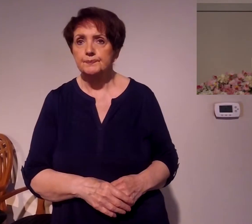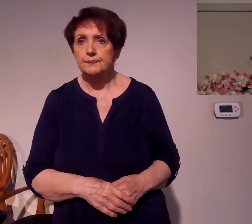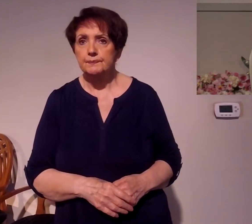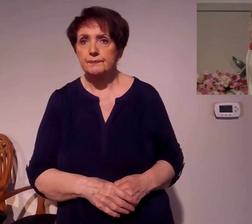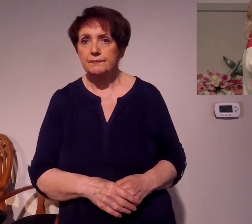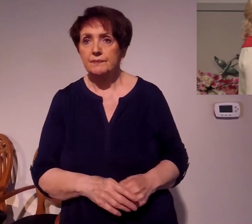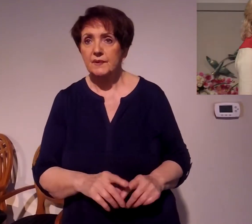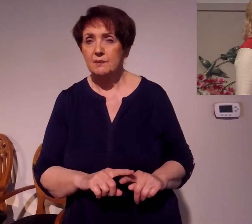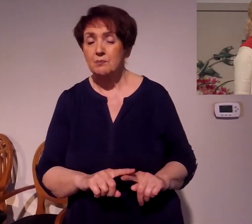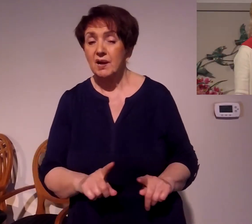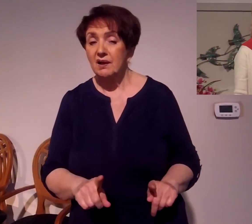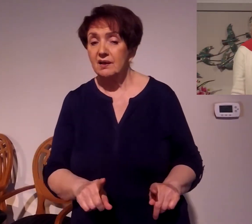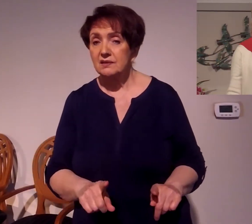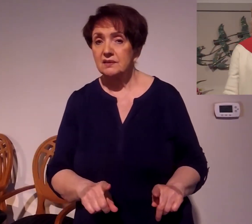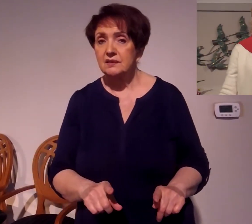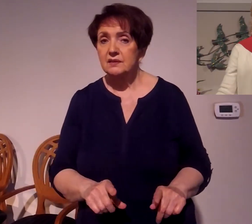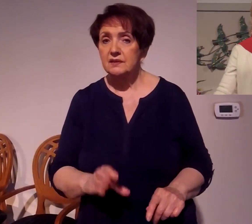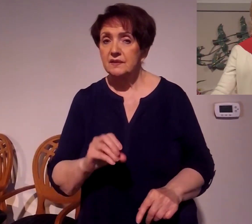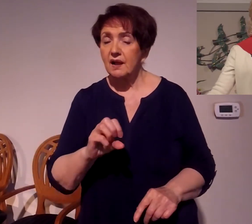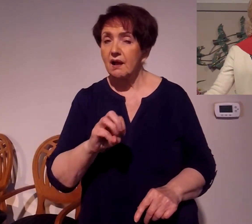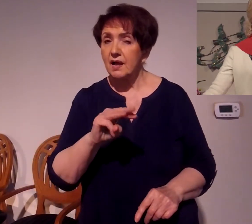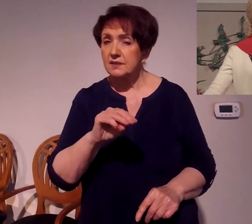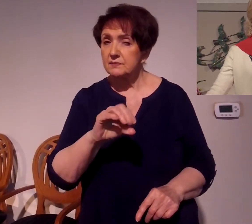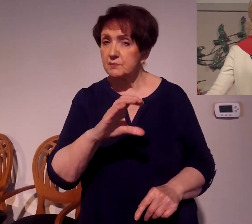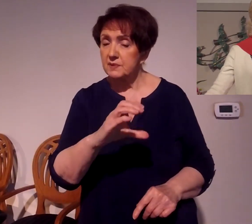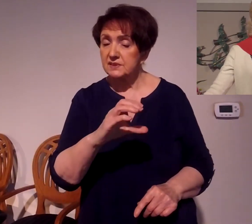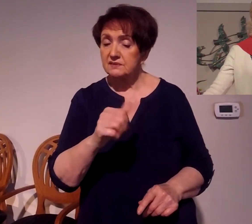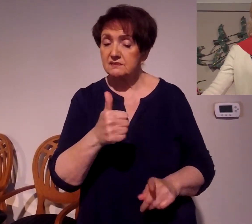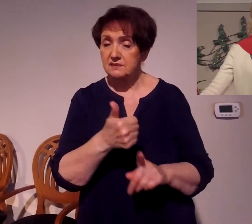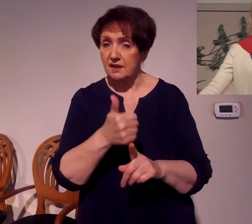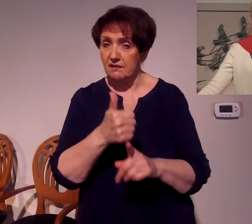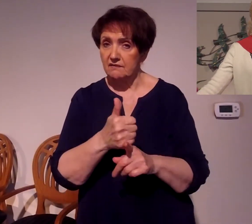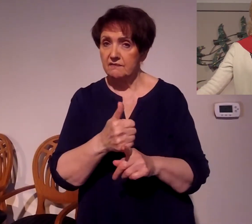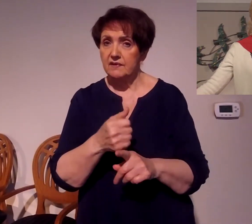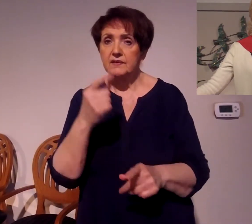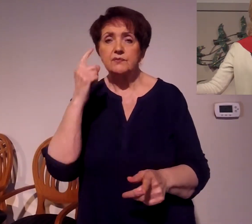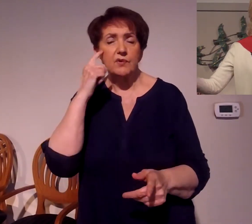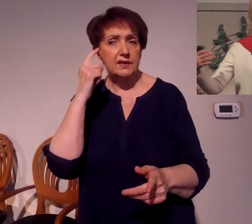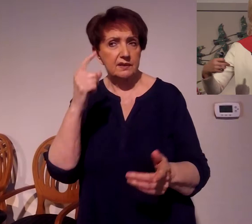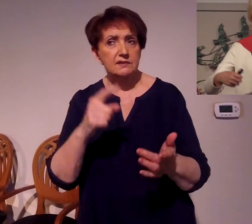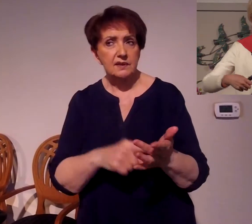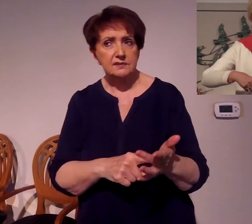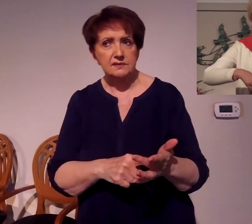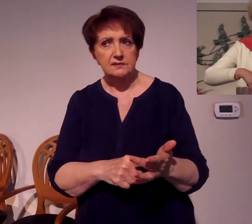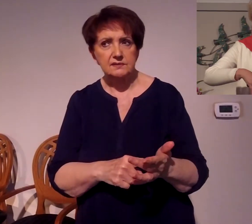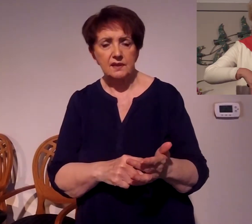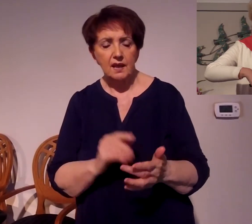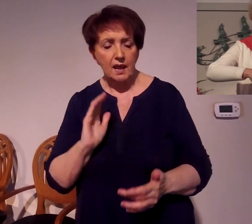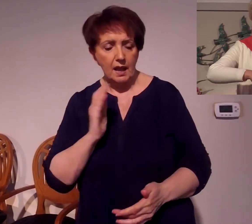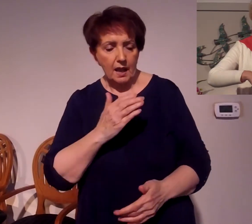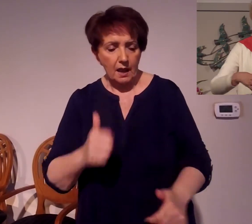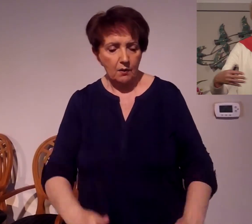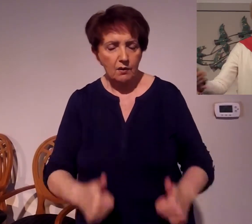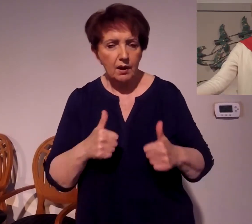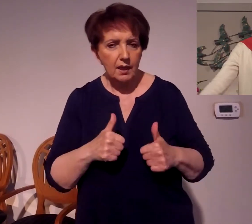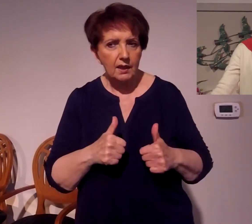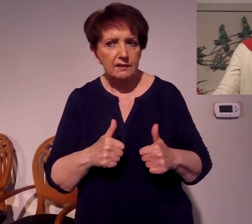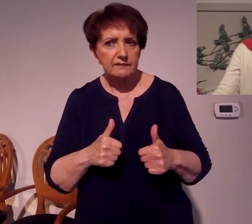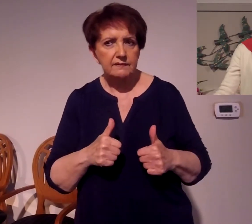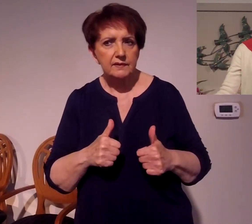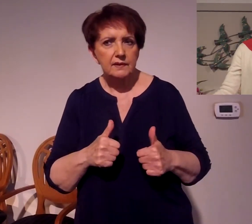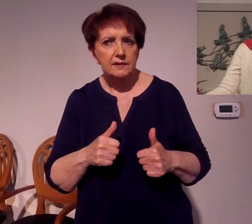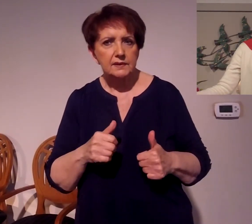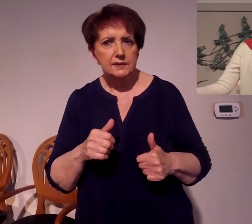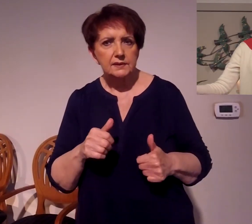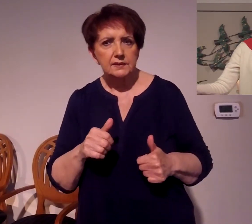But do you see in the cosmic self, there is a recognition that our life is the expression